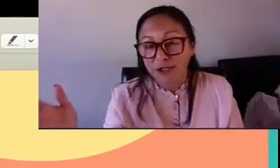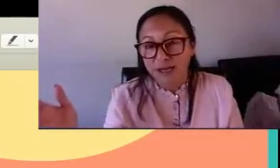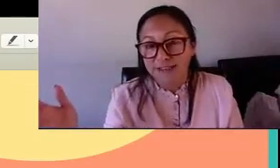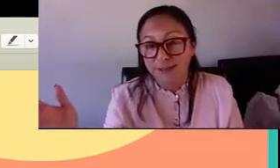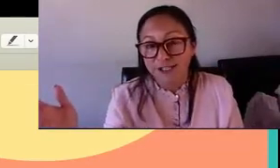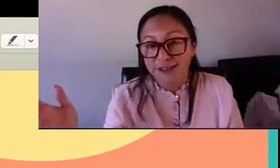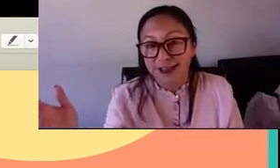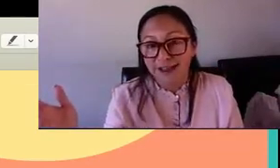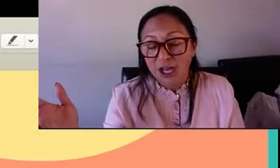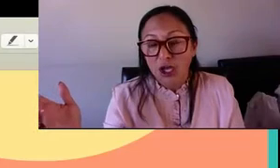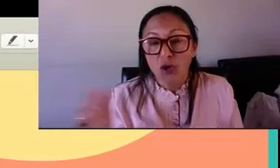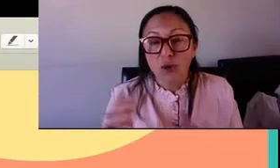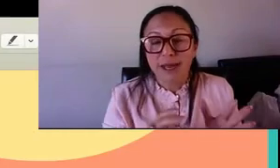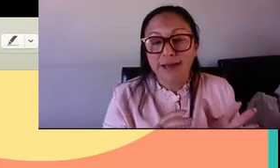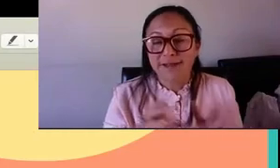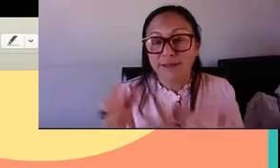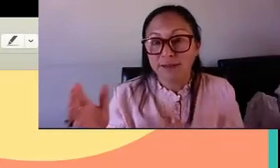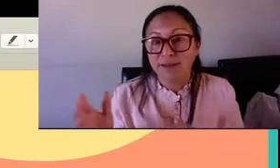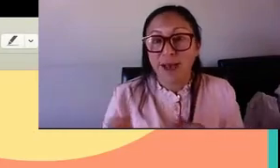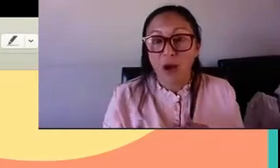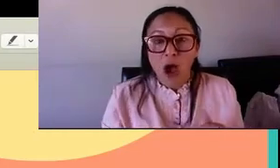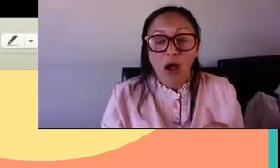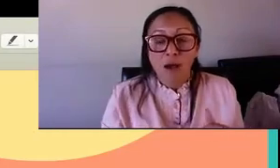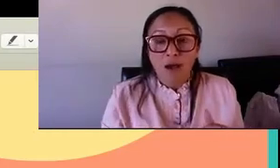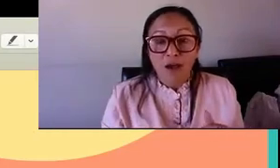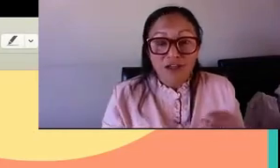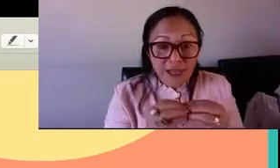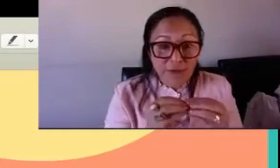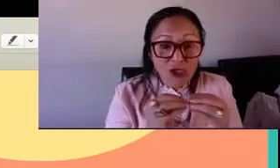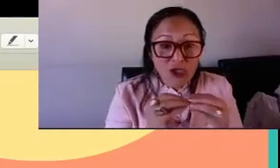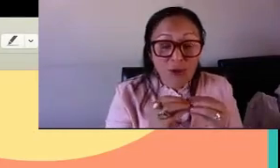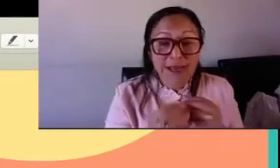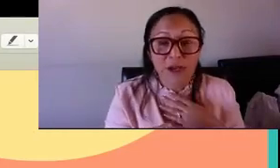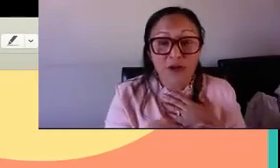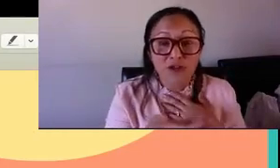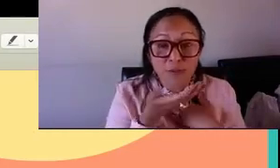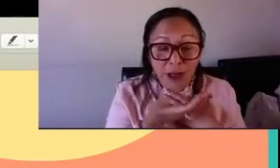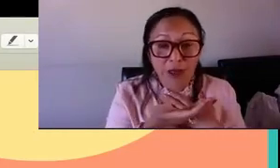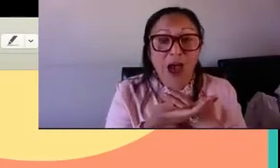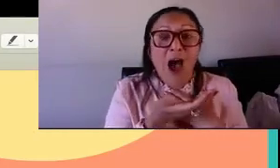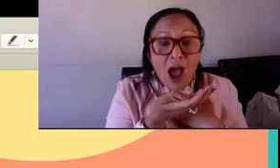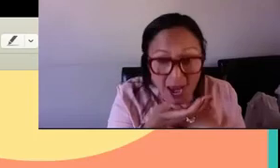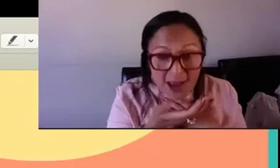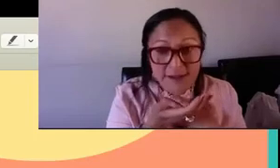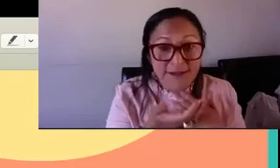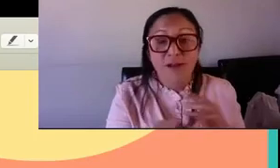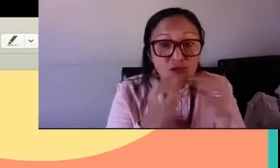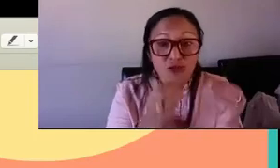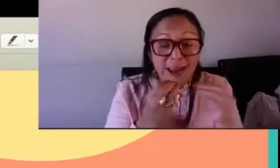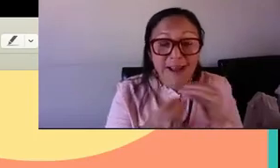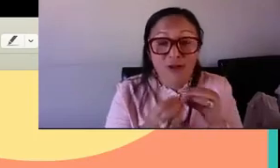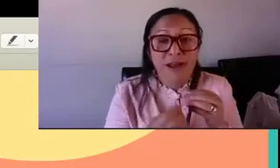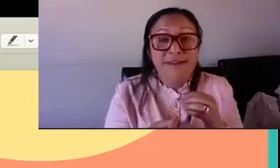if your child's speech delayed, you can get some tips about, "Thank you for showing. Can you use your mouth? Hands,